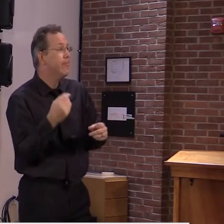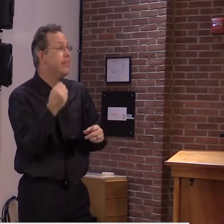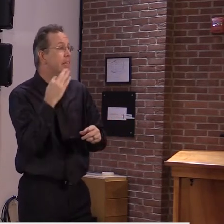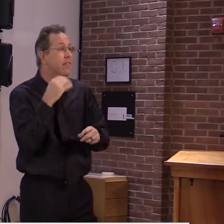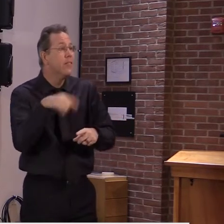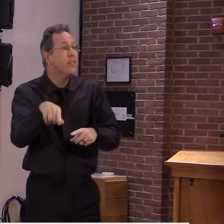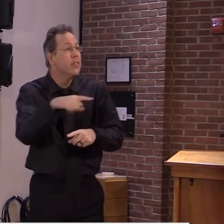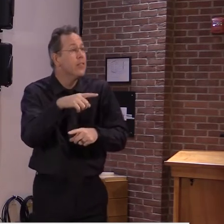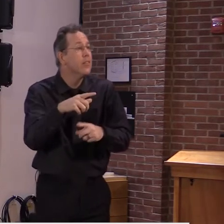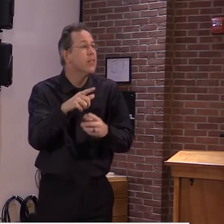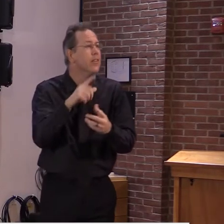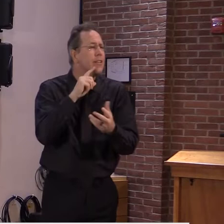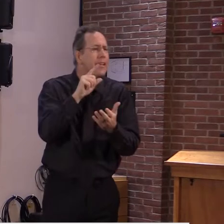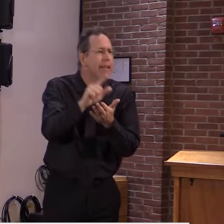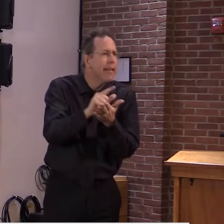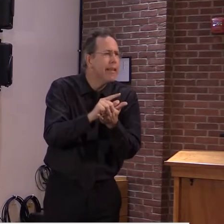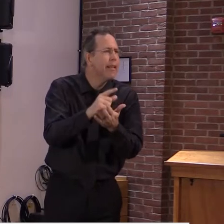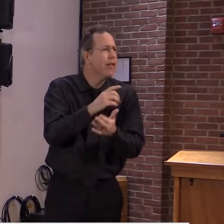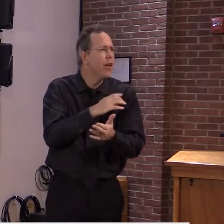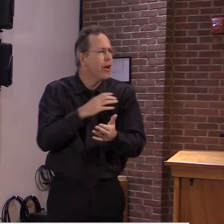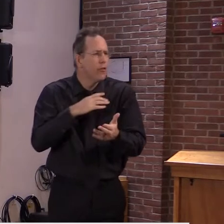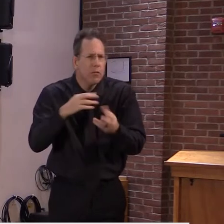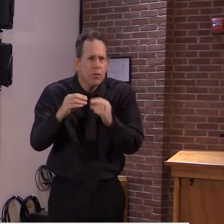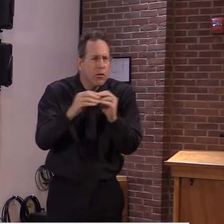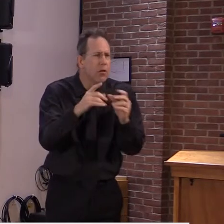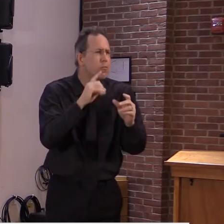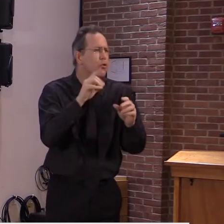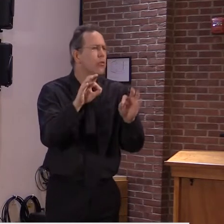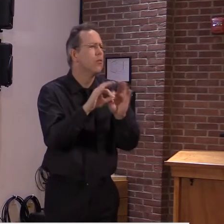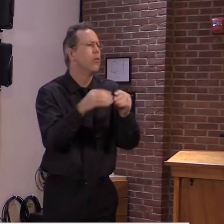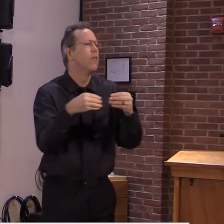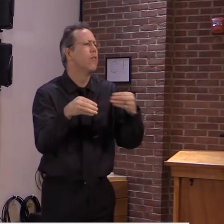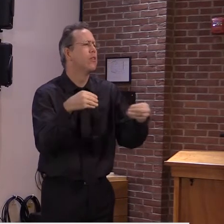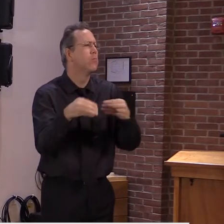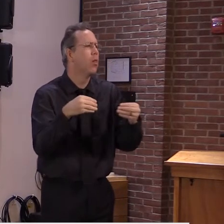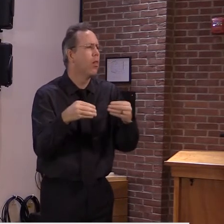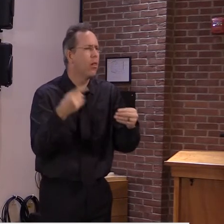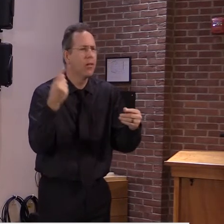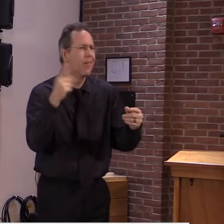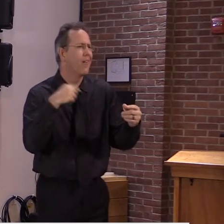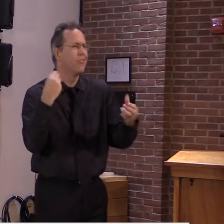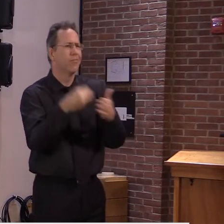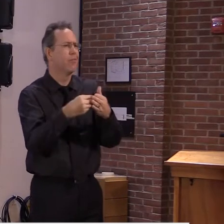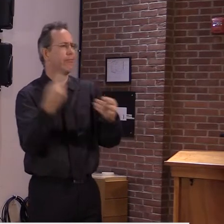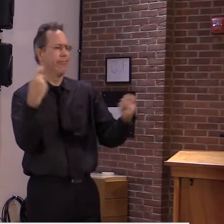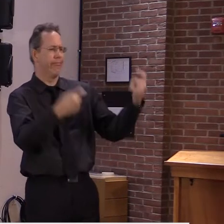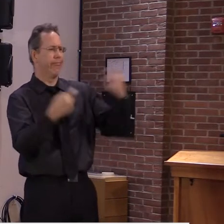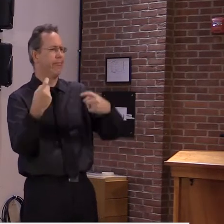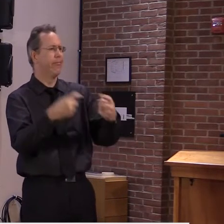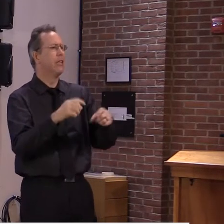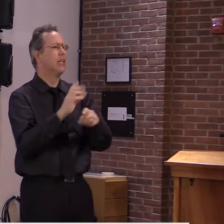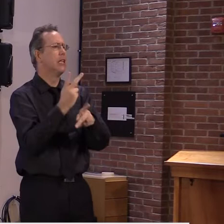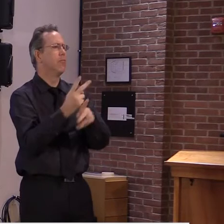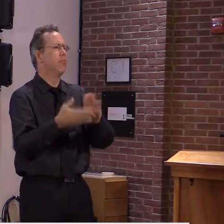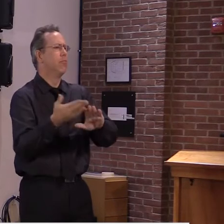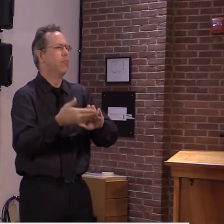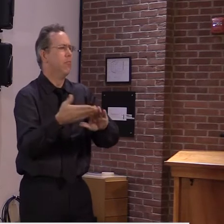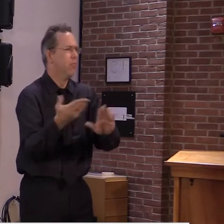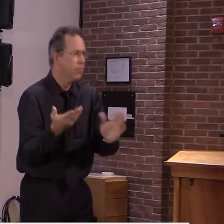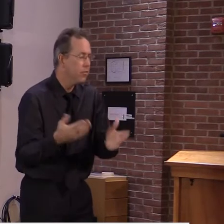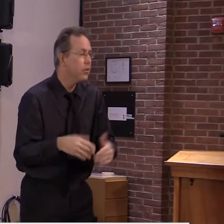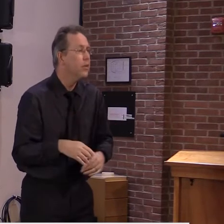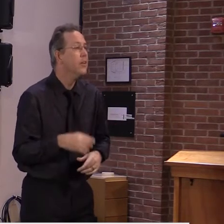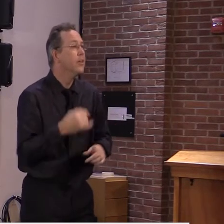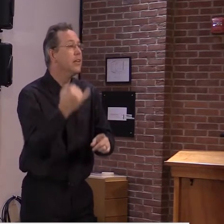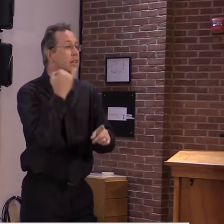means everyone's giving up something. And so to take pieces out of it could unravel everything, and that would be unfortunate. But